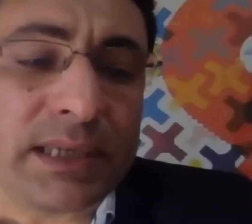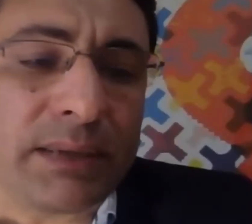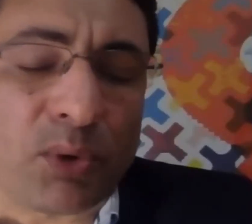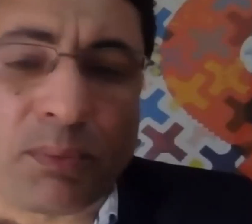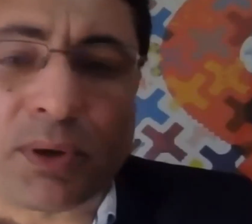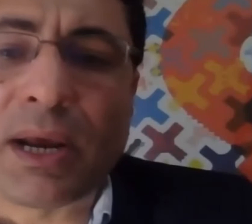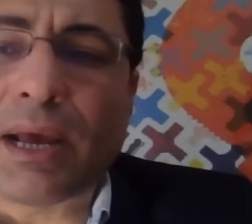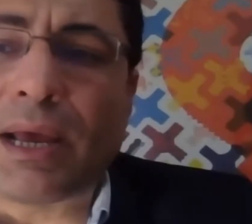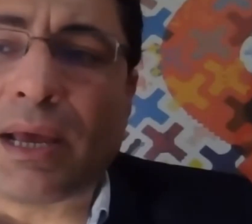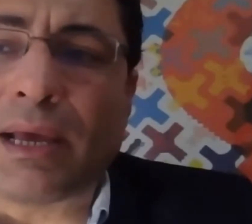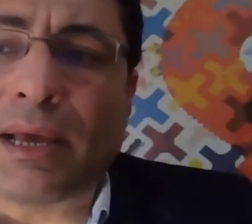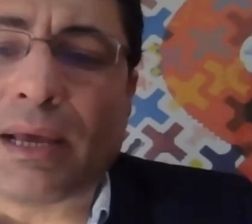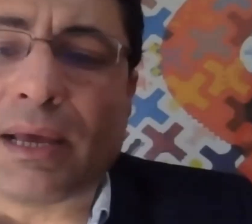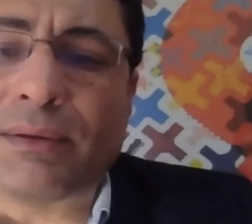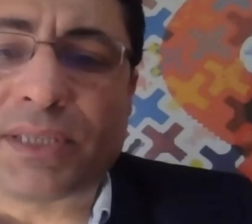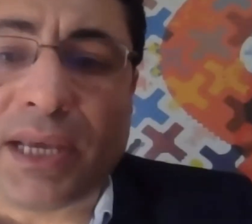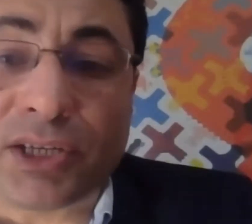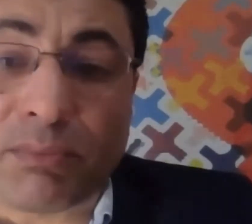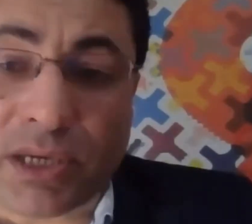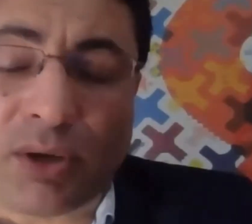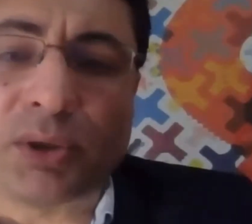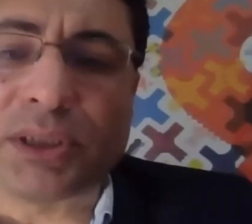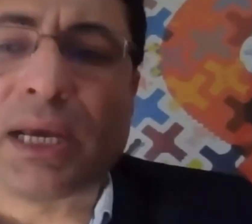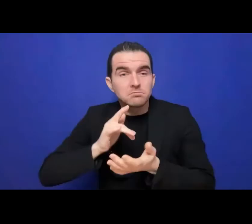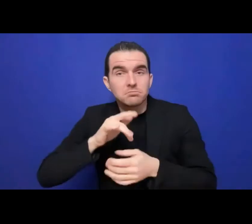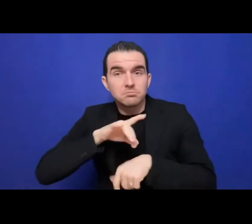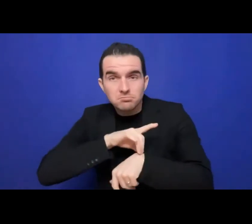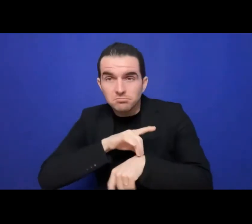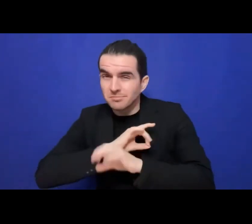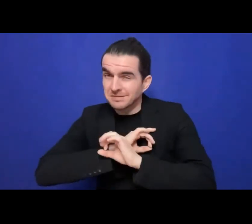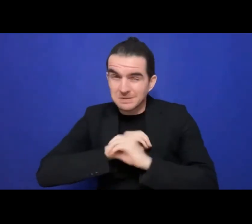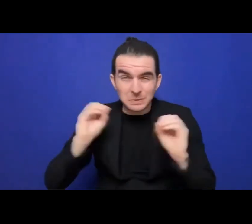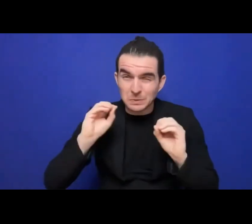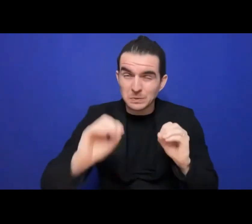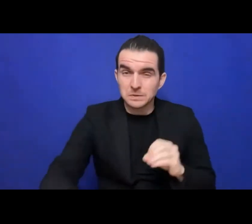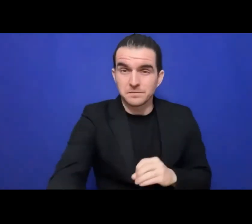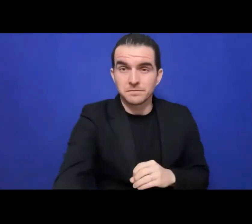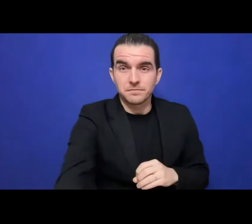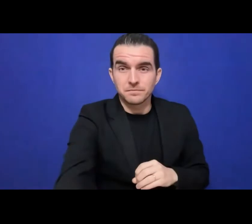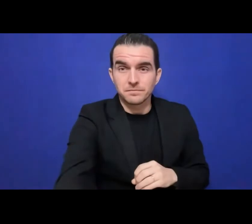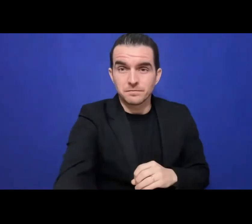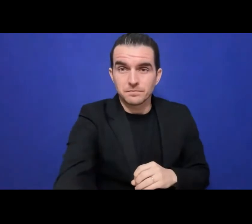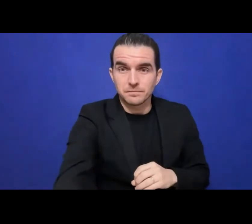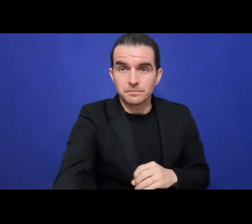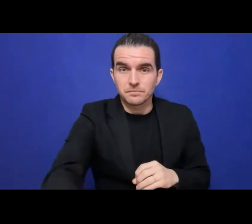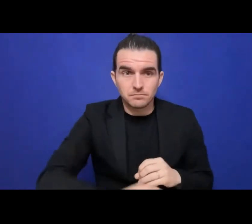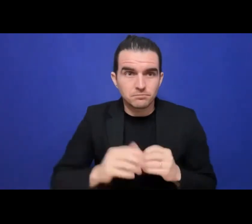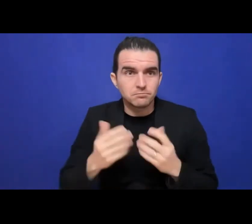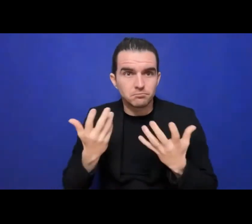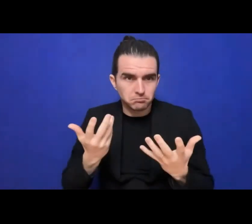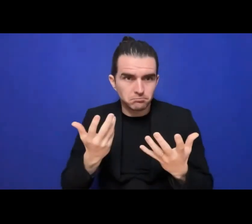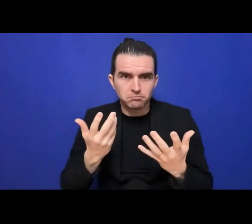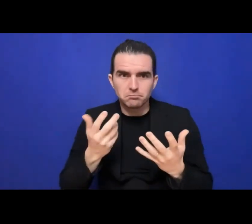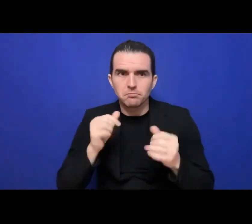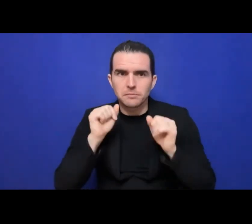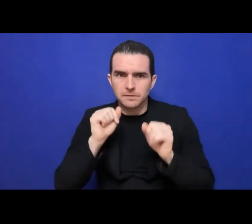using the proper investigation methodology, like lab and other